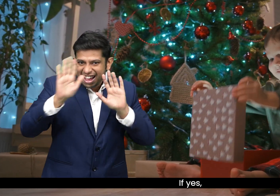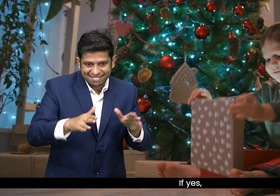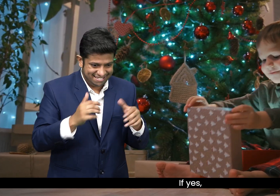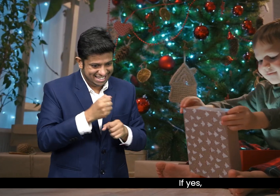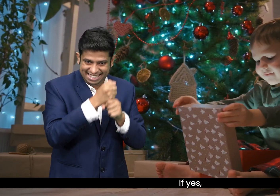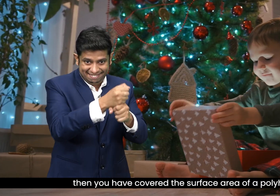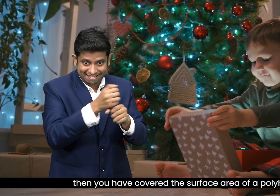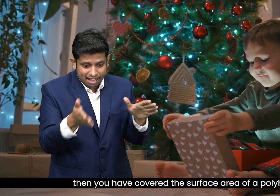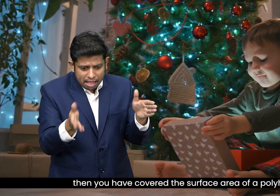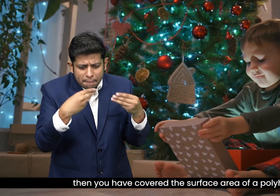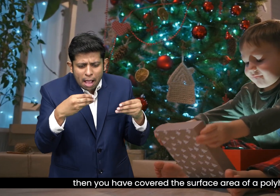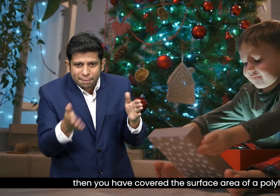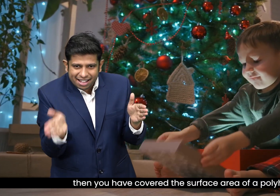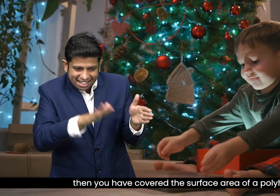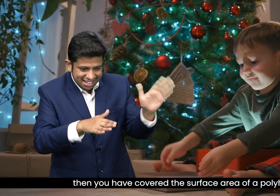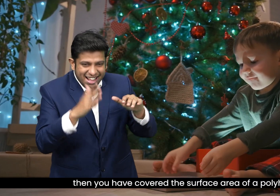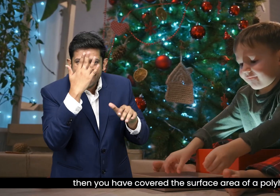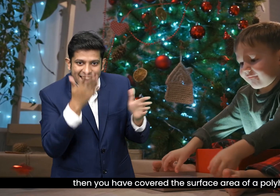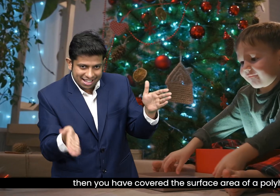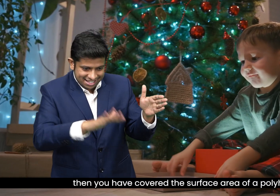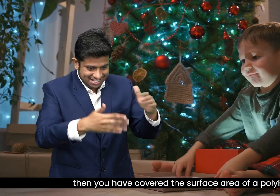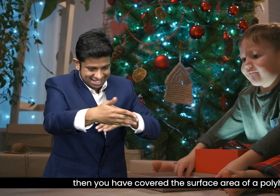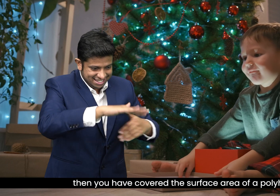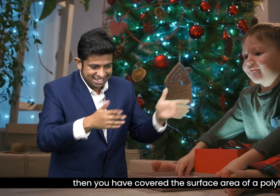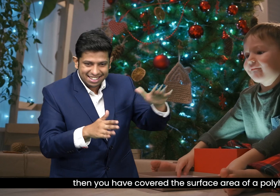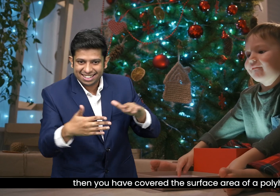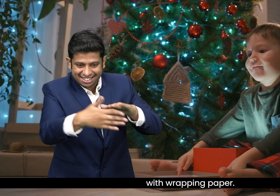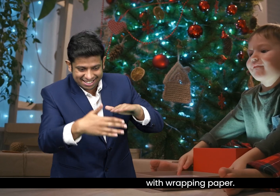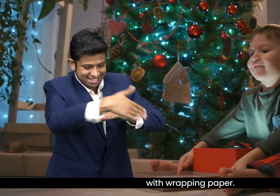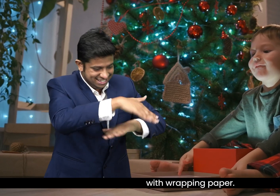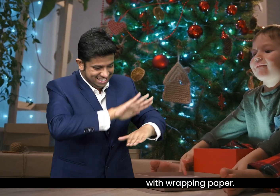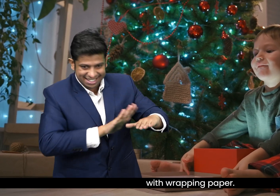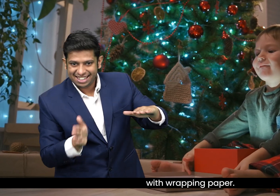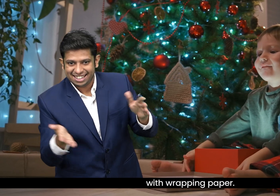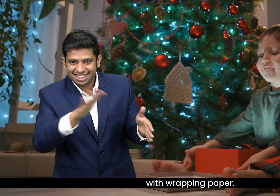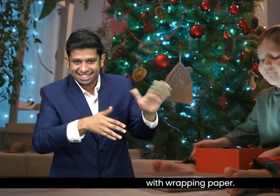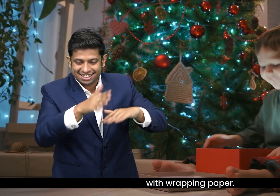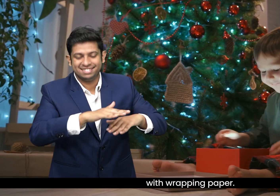If yes, then you have covered the surface area of a polyhedron with wrapping paper.